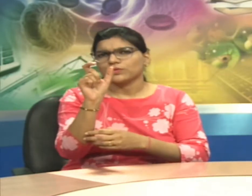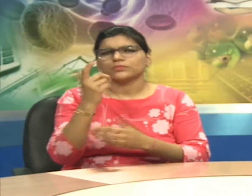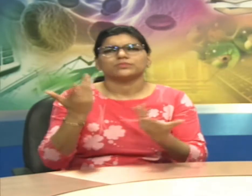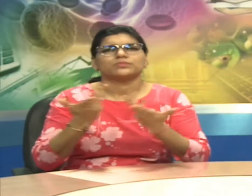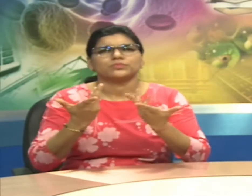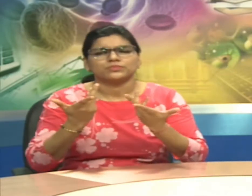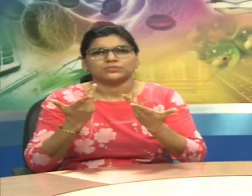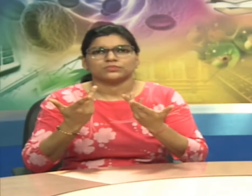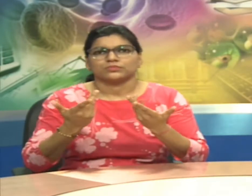The next word is